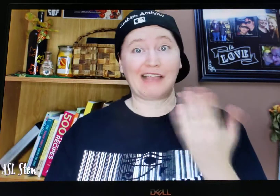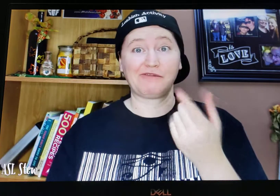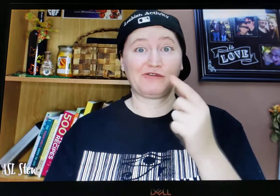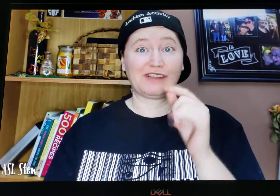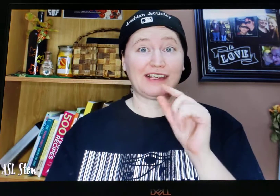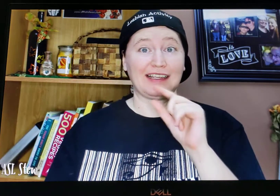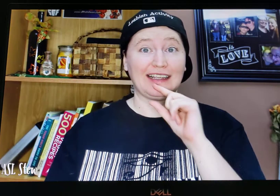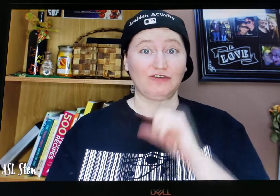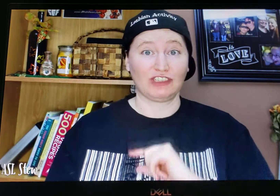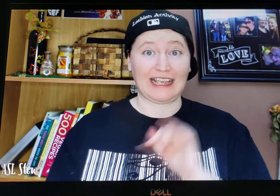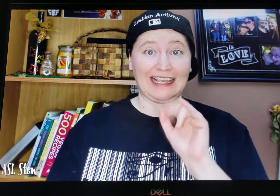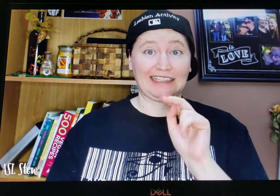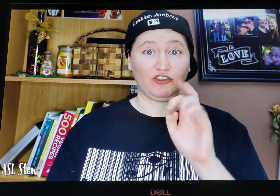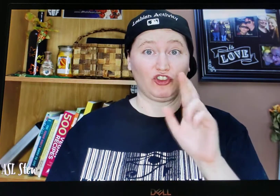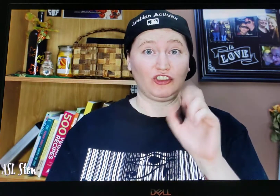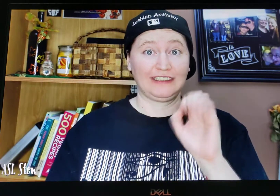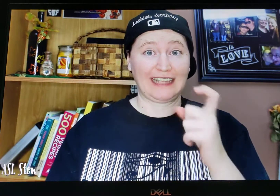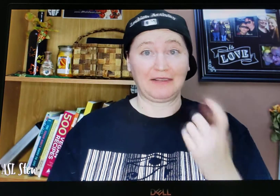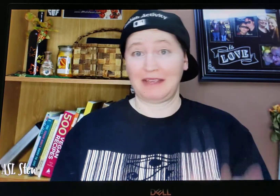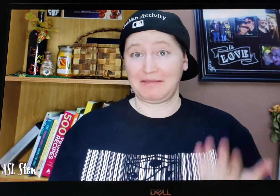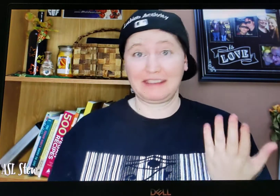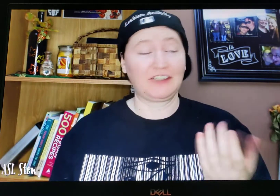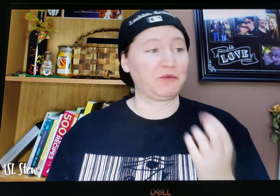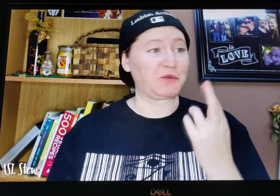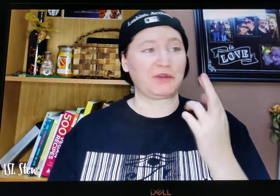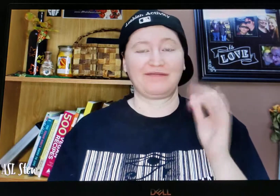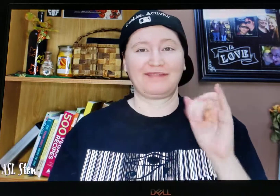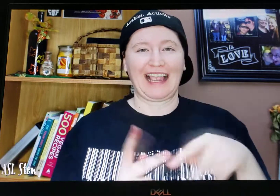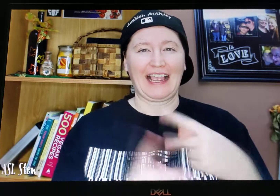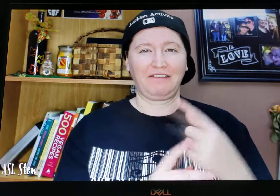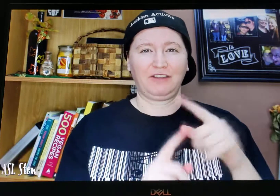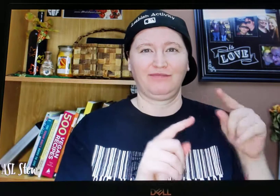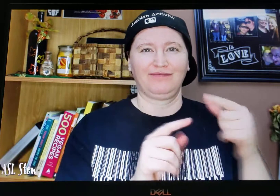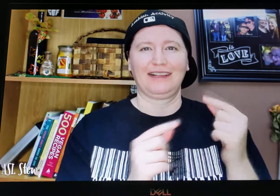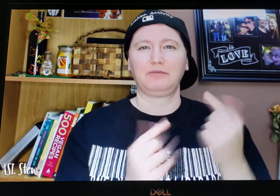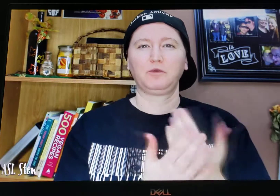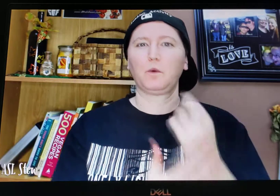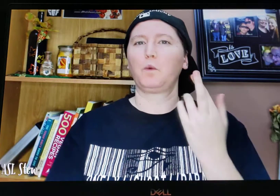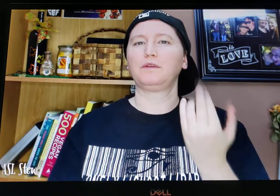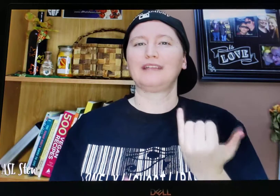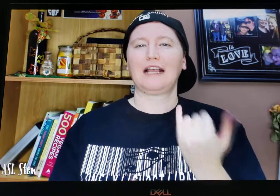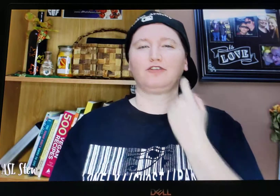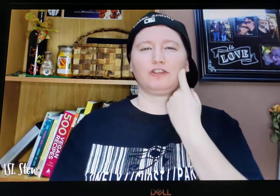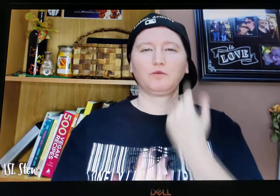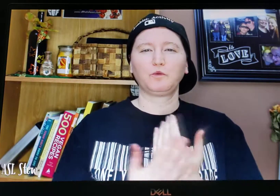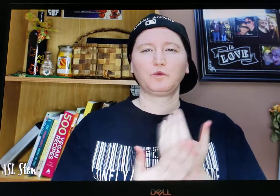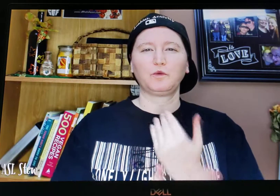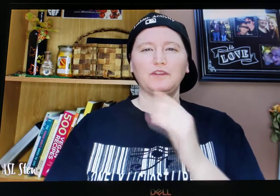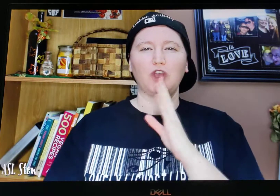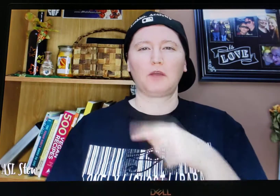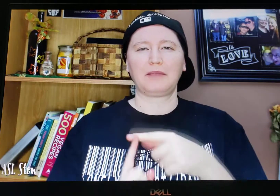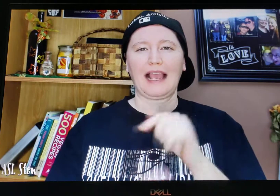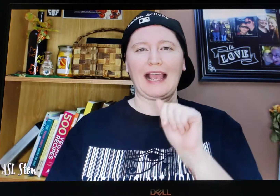For example, if you're transgender or intersex or you know, there's new terms